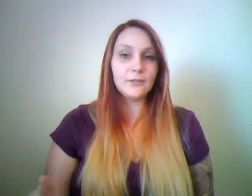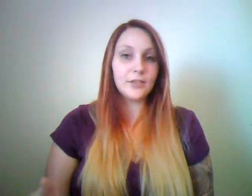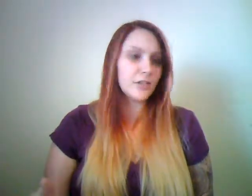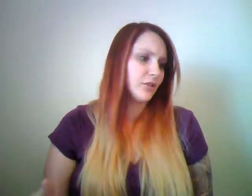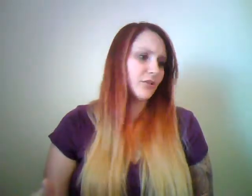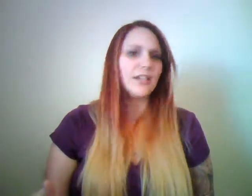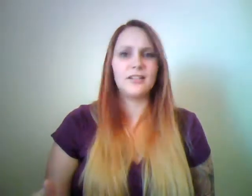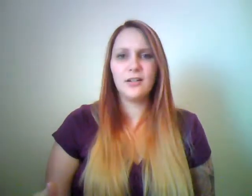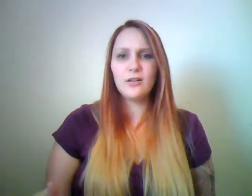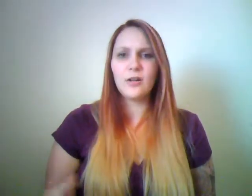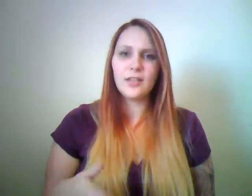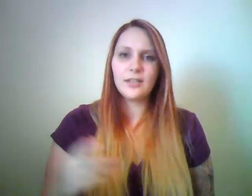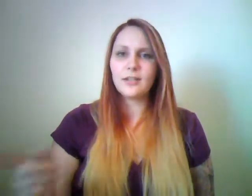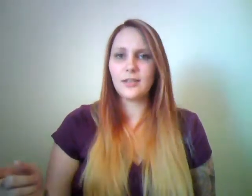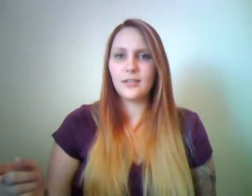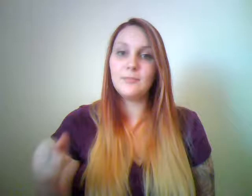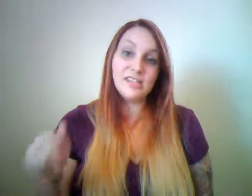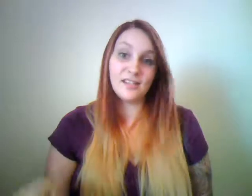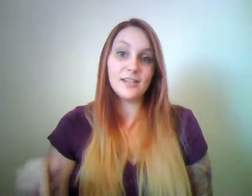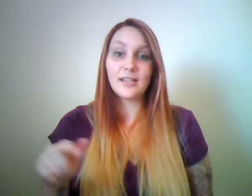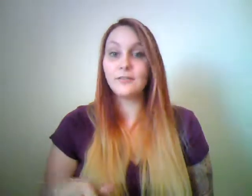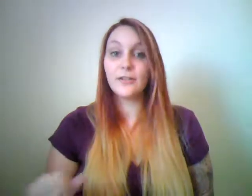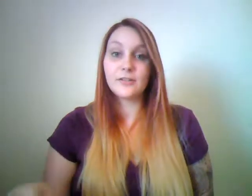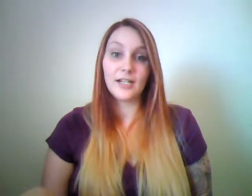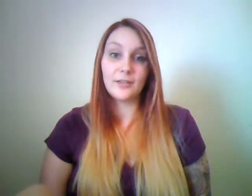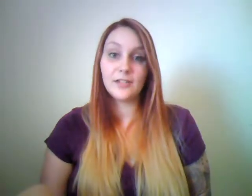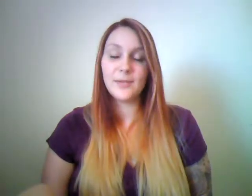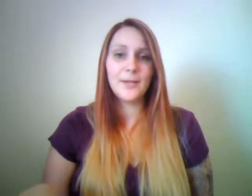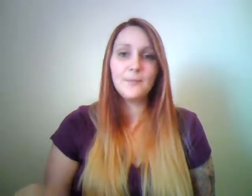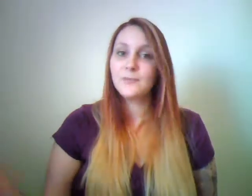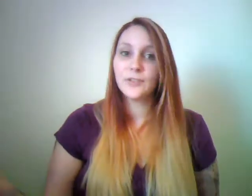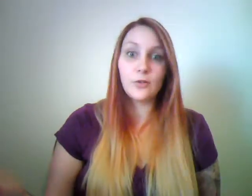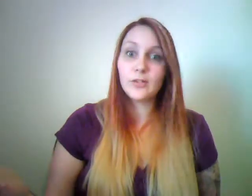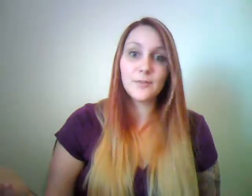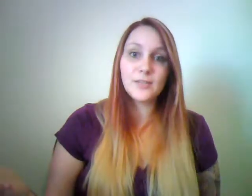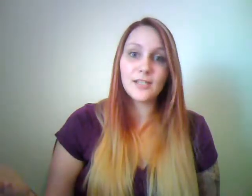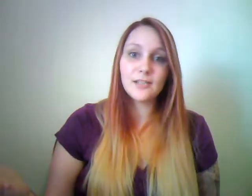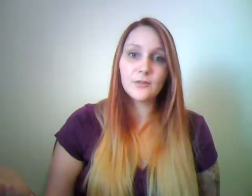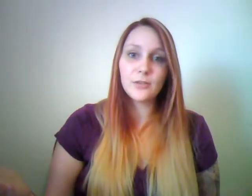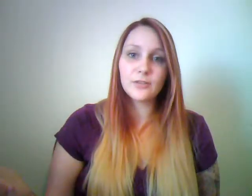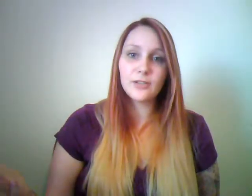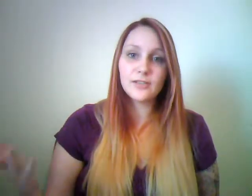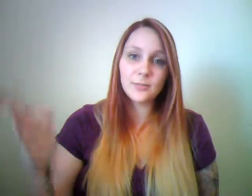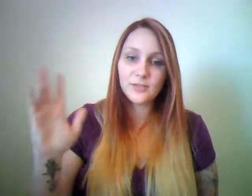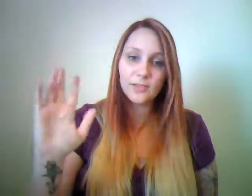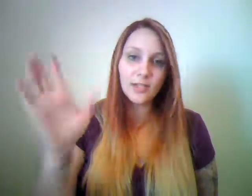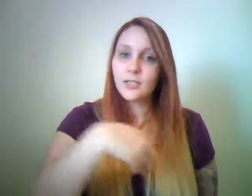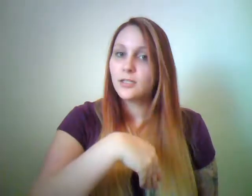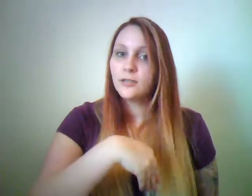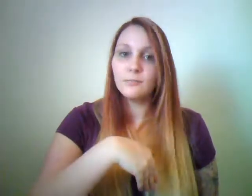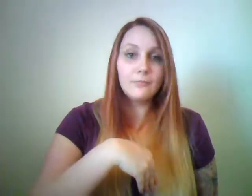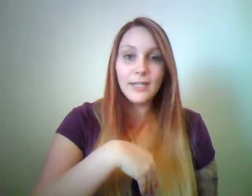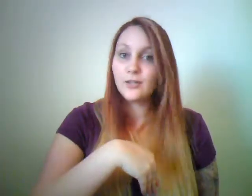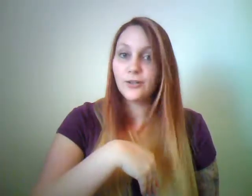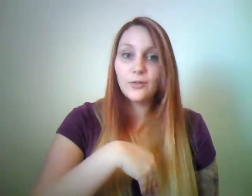lyric and you're like, no, I think it means this, I'd rather sign it this way, go look up the signs for those concepts, make your own